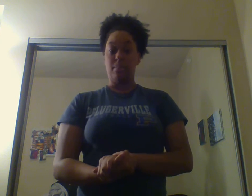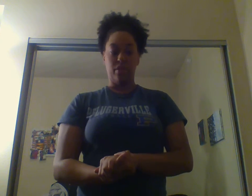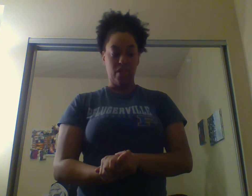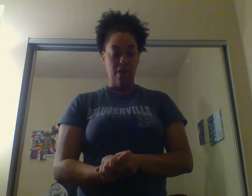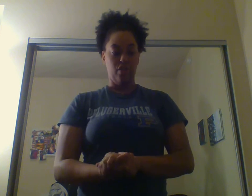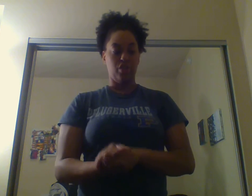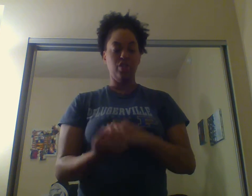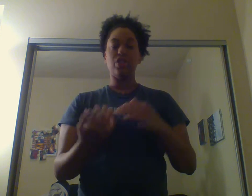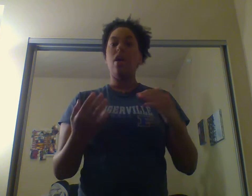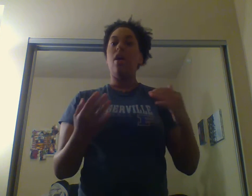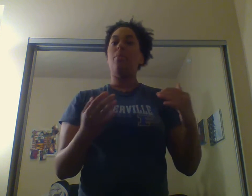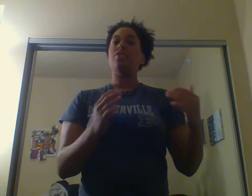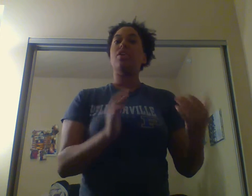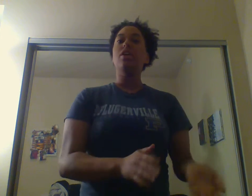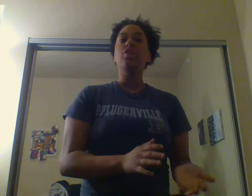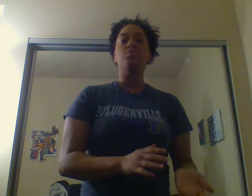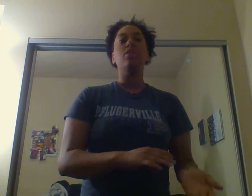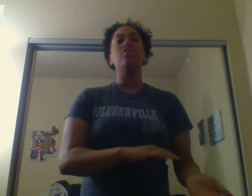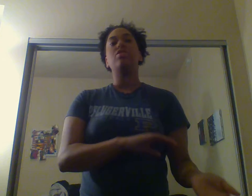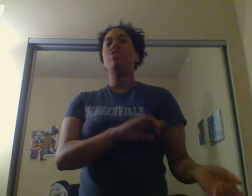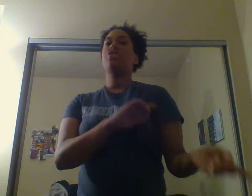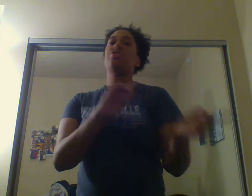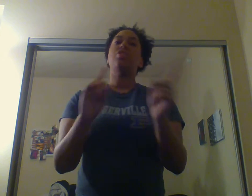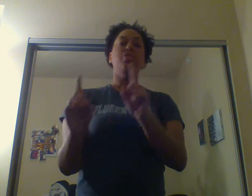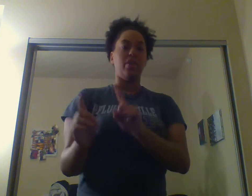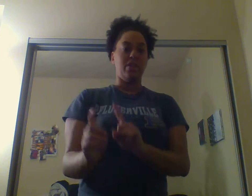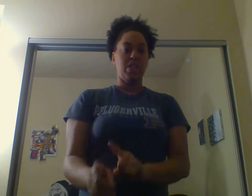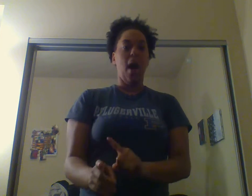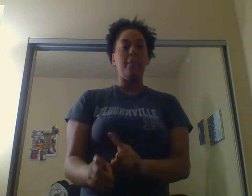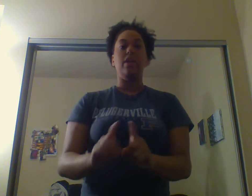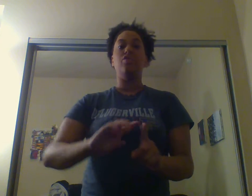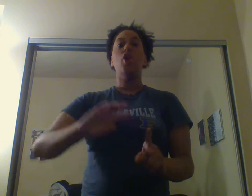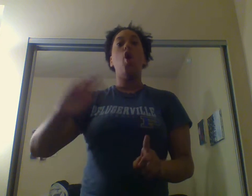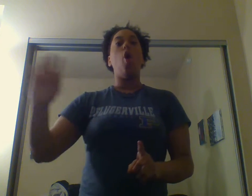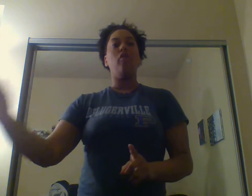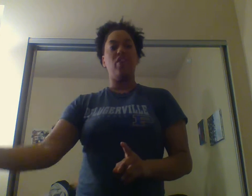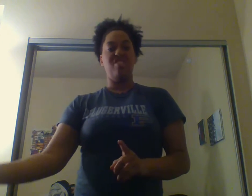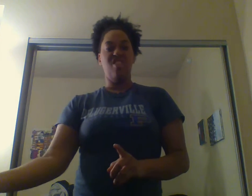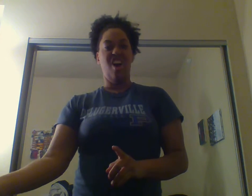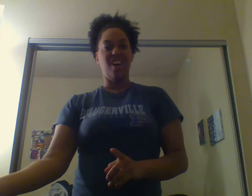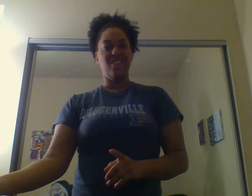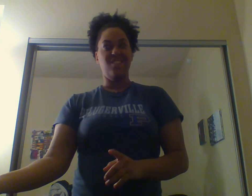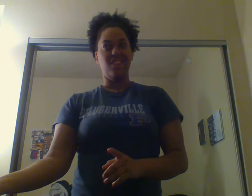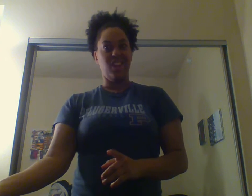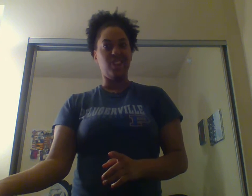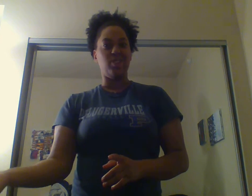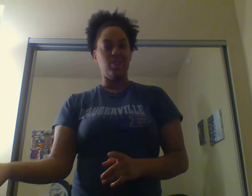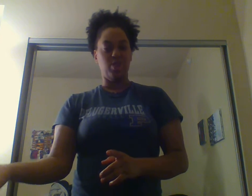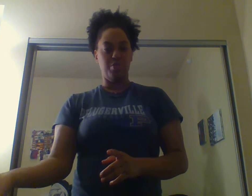of divergence, in which English speakers tend to assert their dominance over a non-English